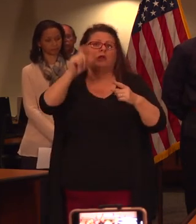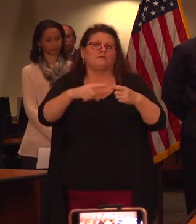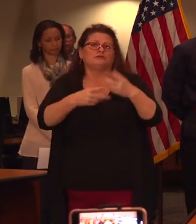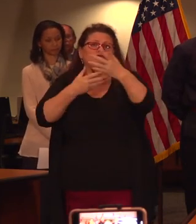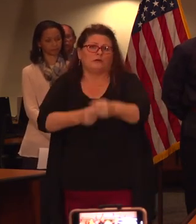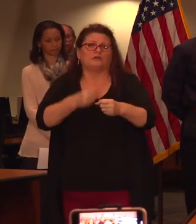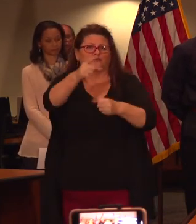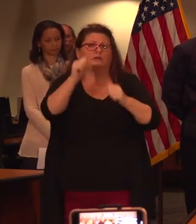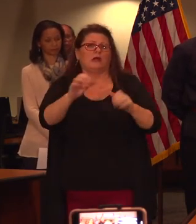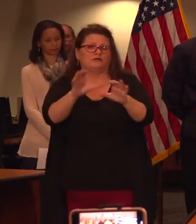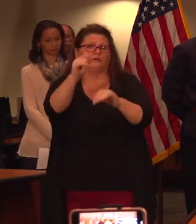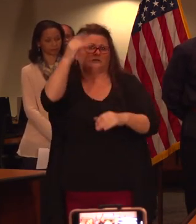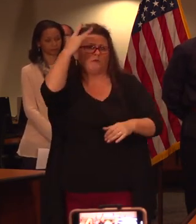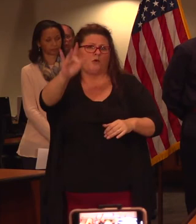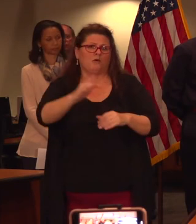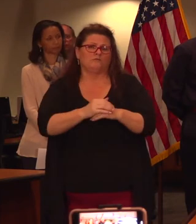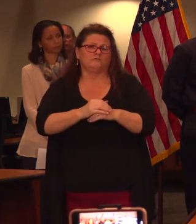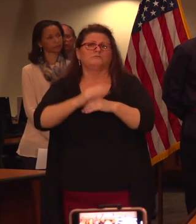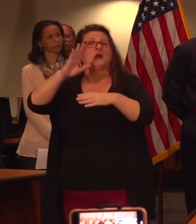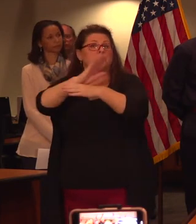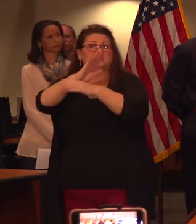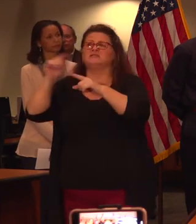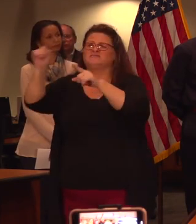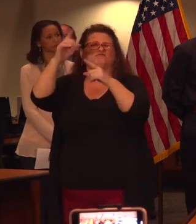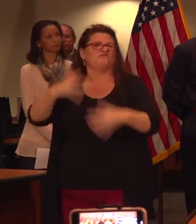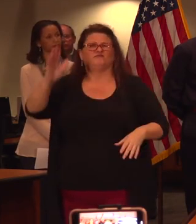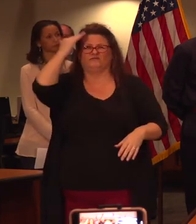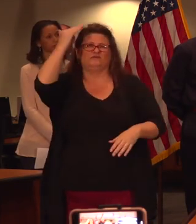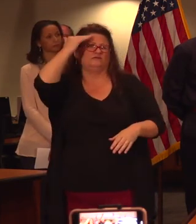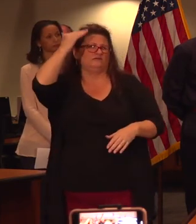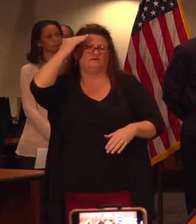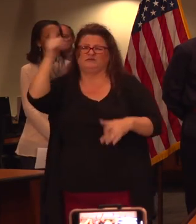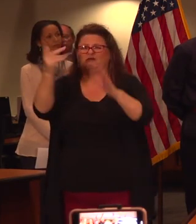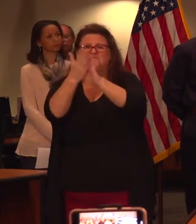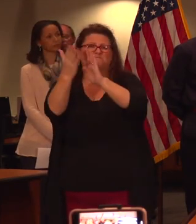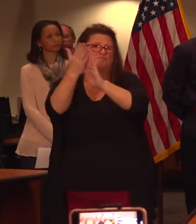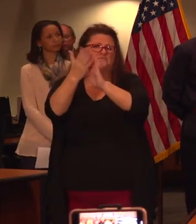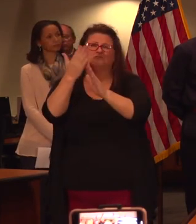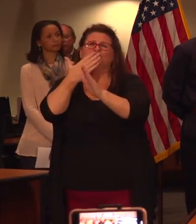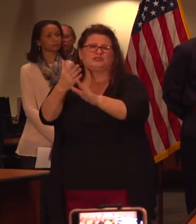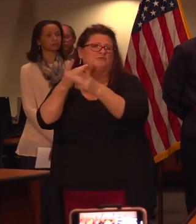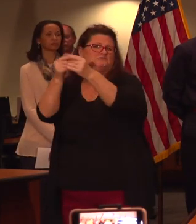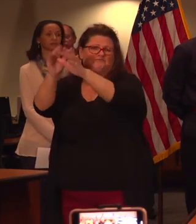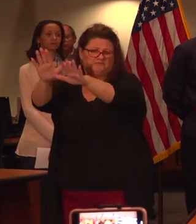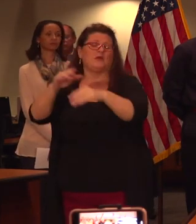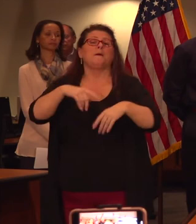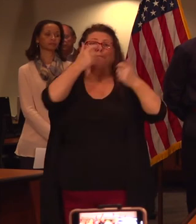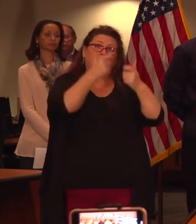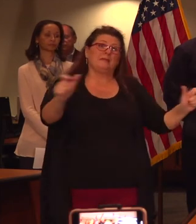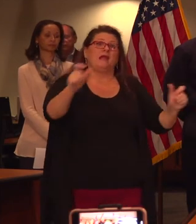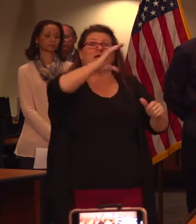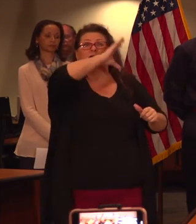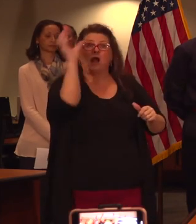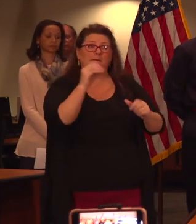that. Businesses are good at this. And our businesses are operating now, and our bigger businesses will come back as soon as we can bring